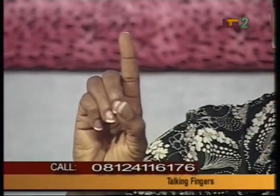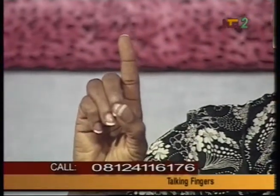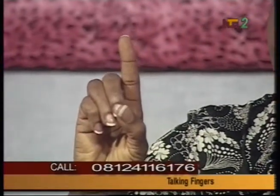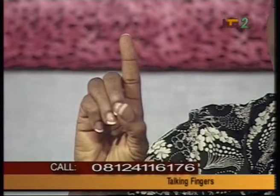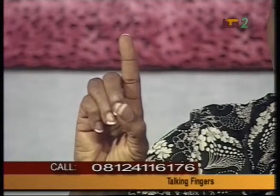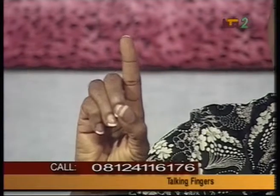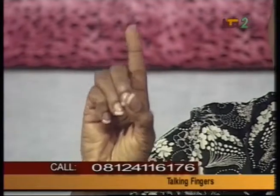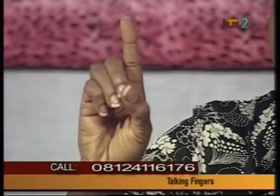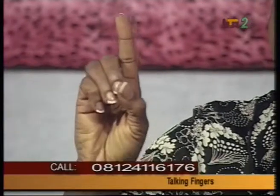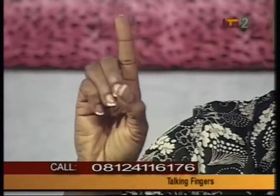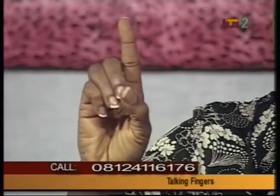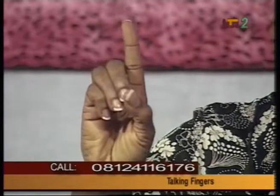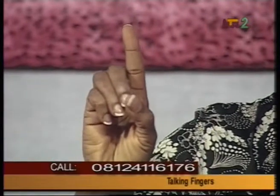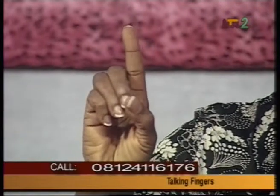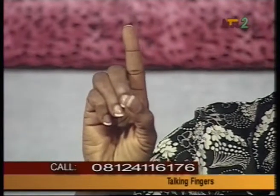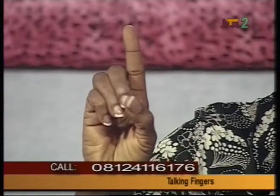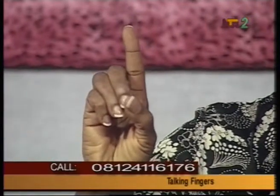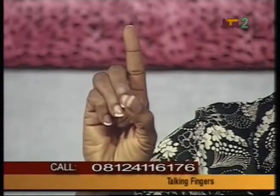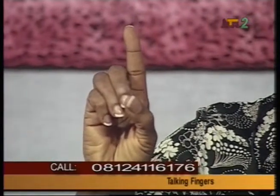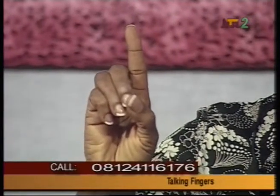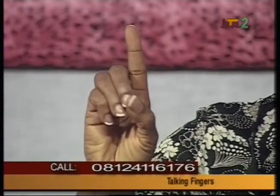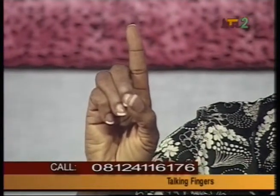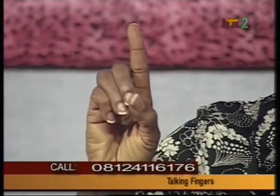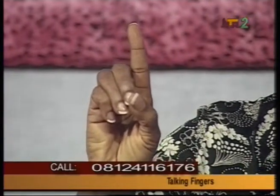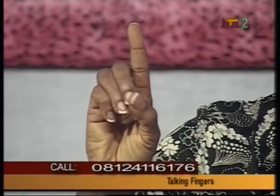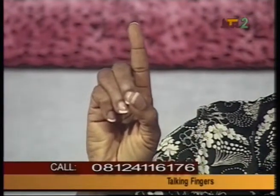This one. Yes, this one. I don't know.